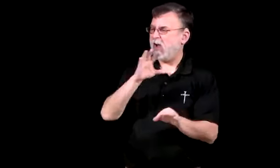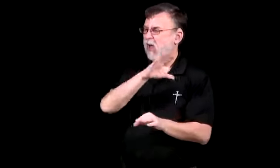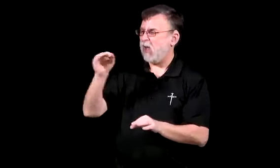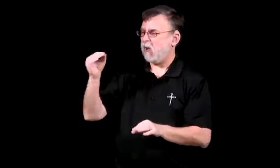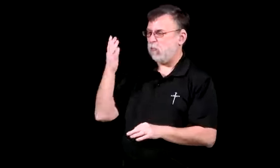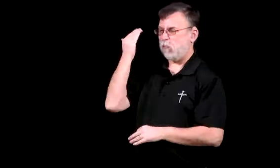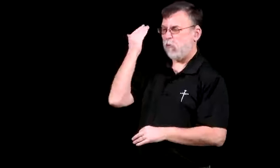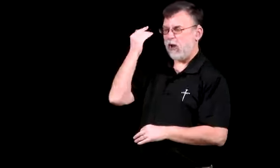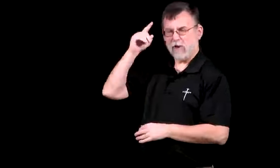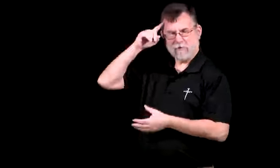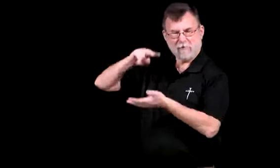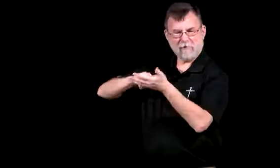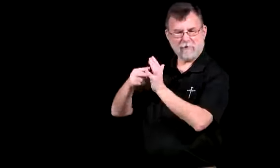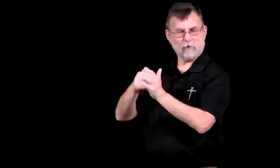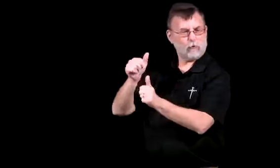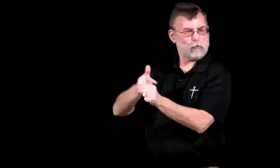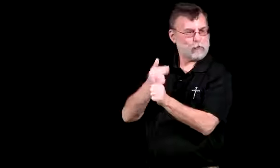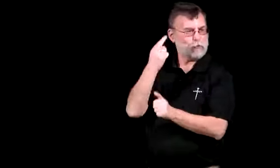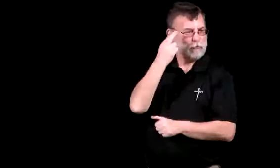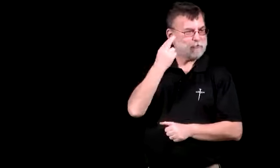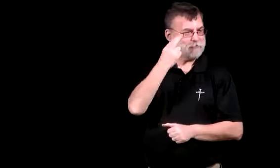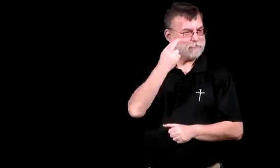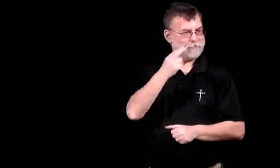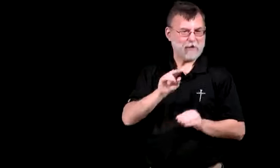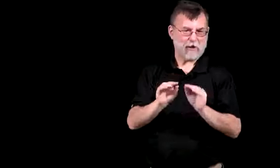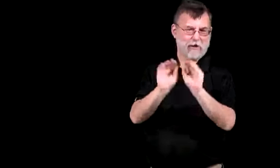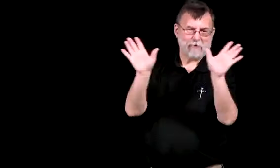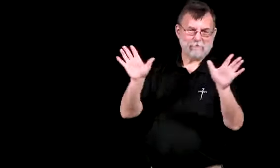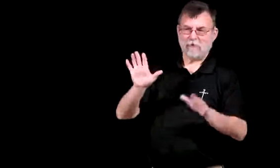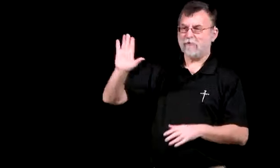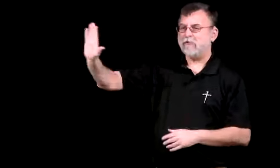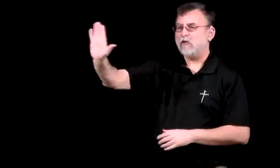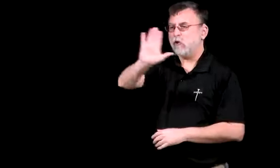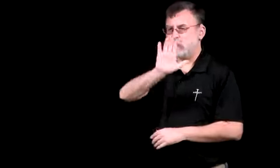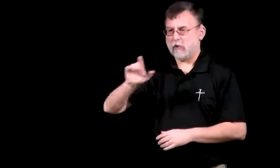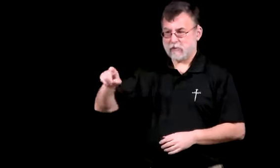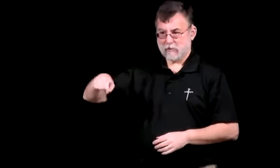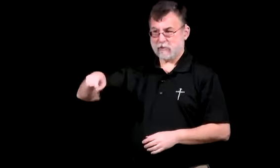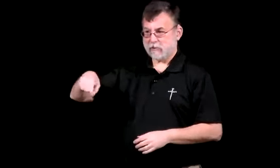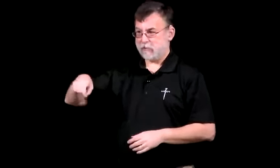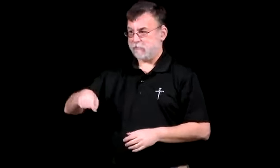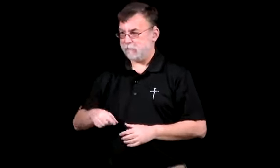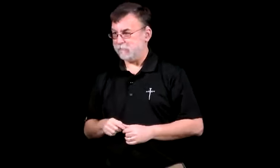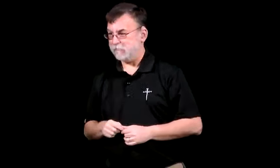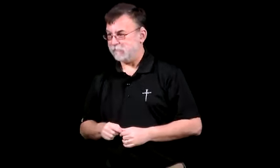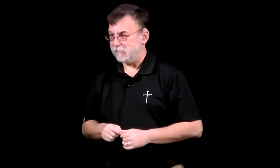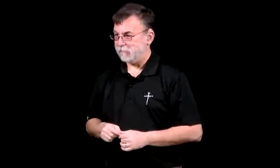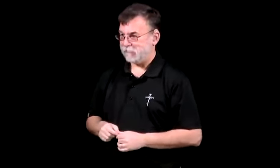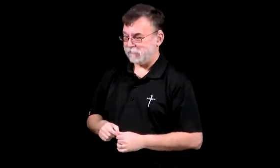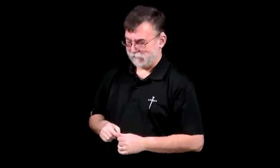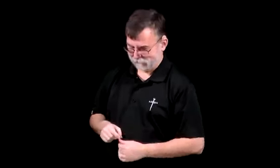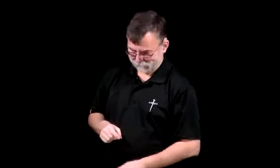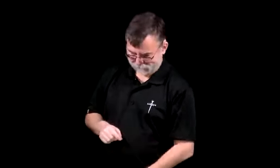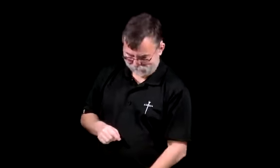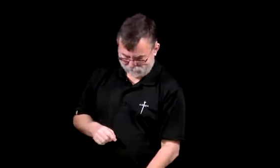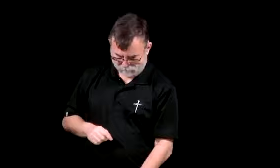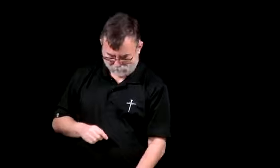to pick them and why they picked certain people. Obviously, they have their needs to meet their